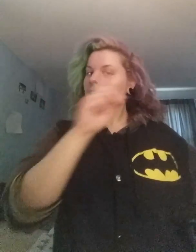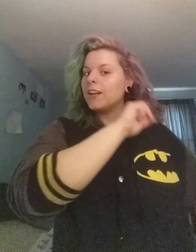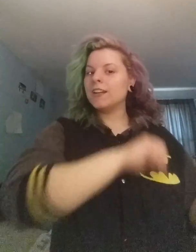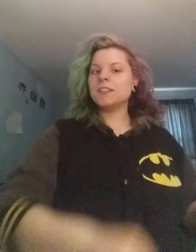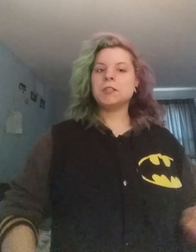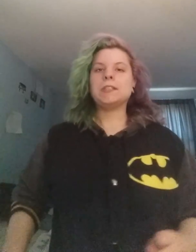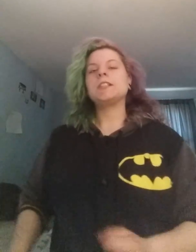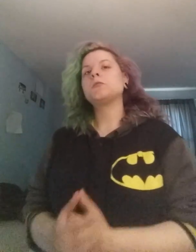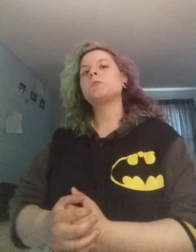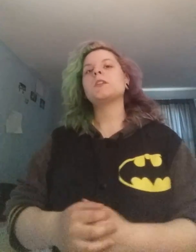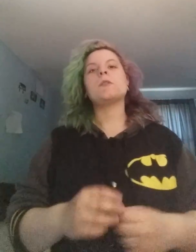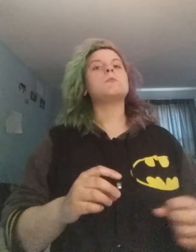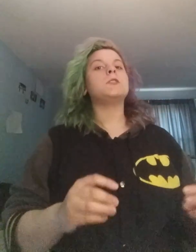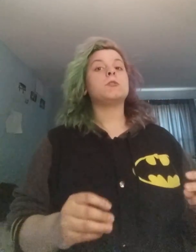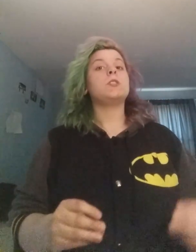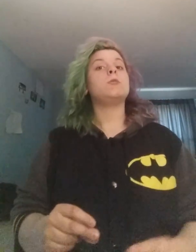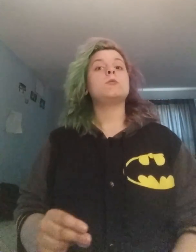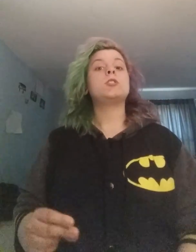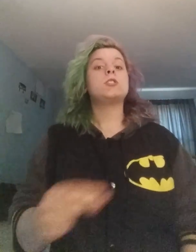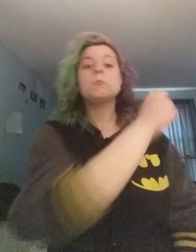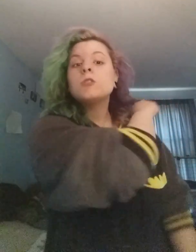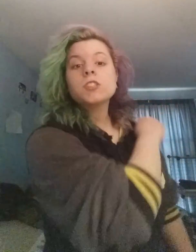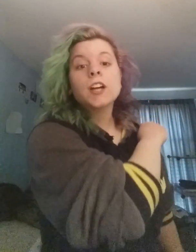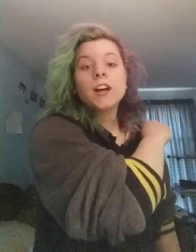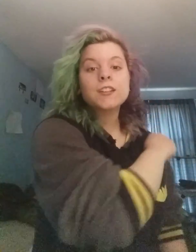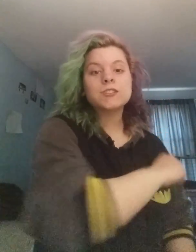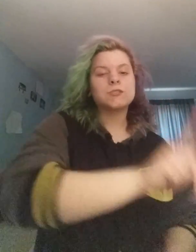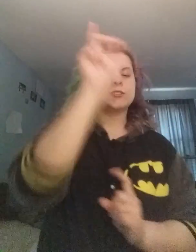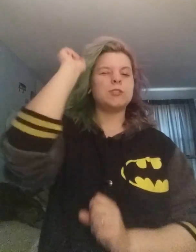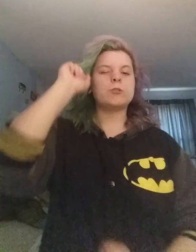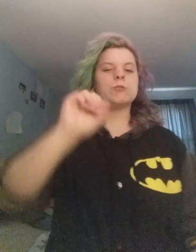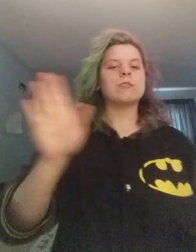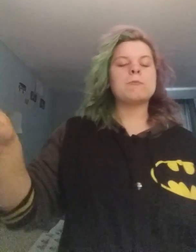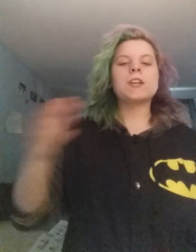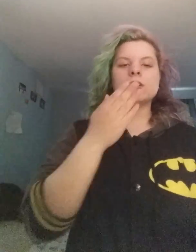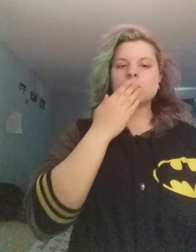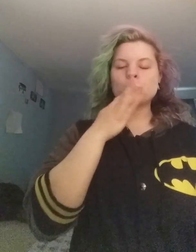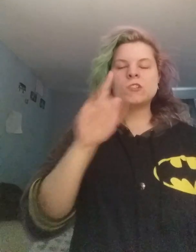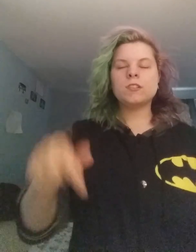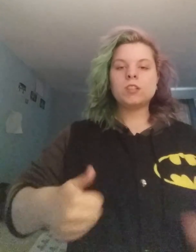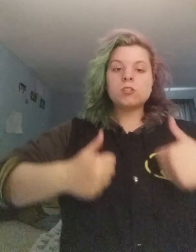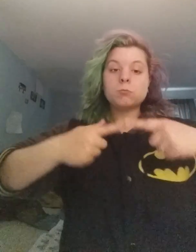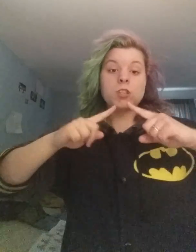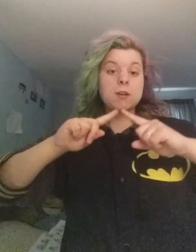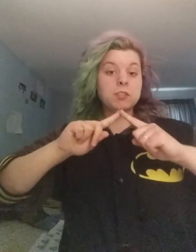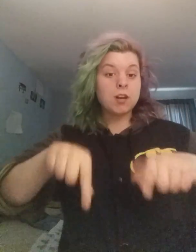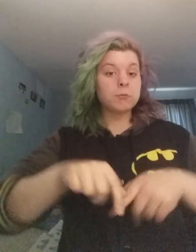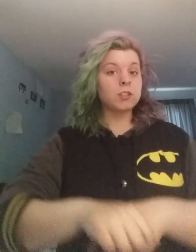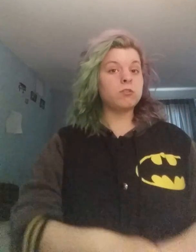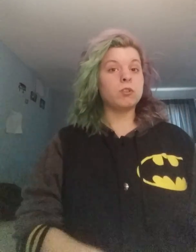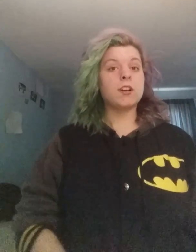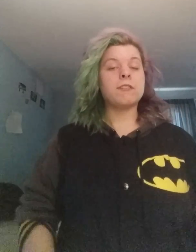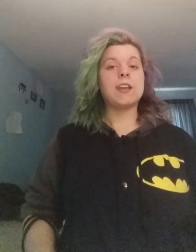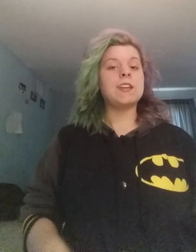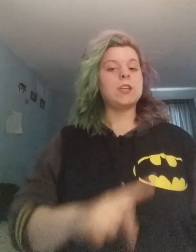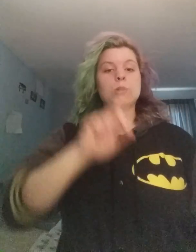and in the next one i will be showing you some more signs so see you soon i guess like subscribe and comment if you have any